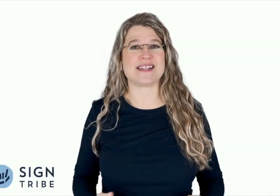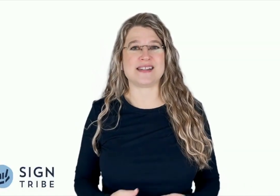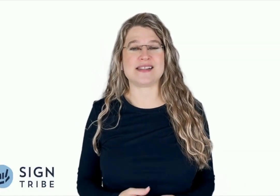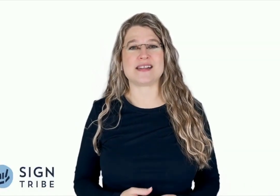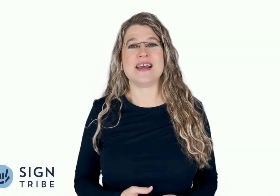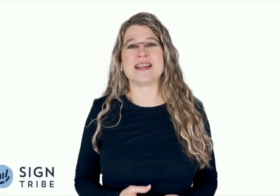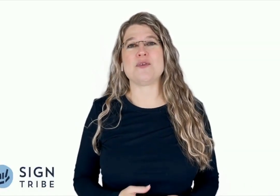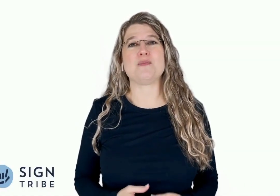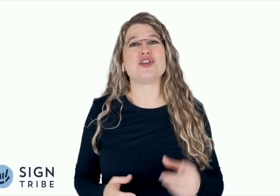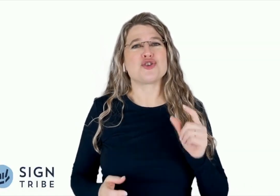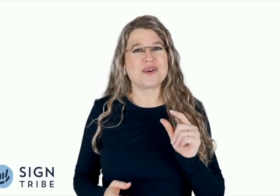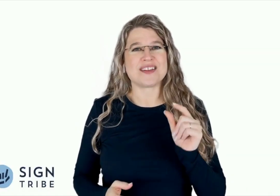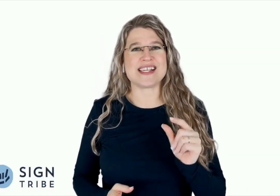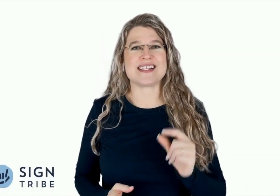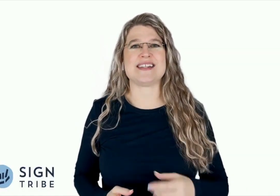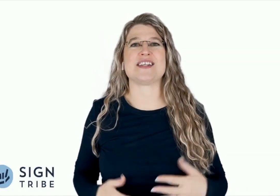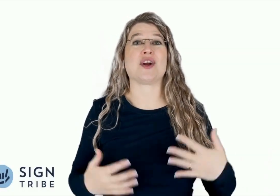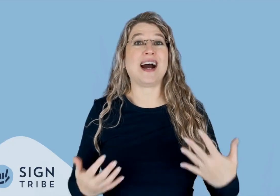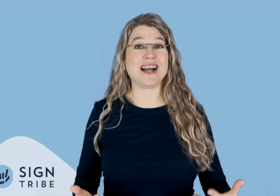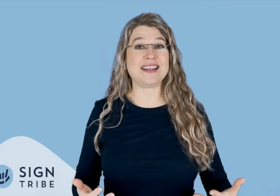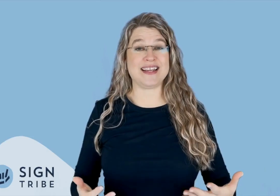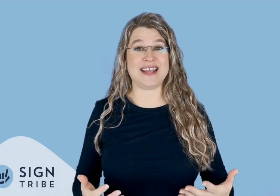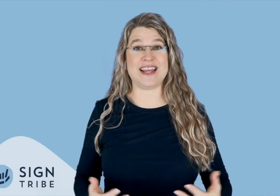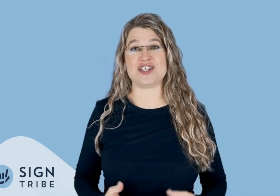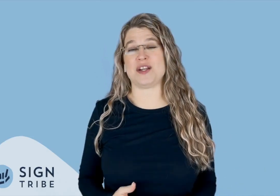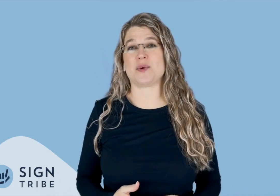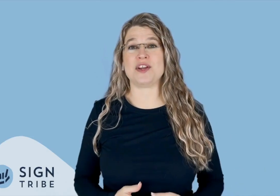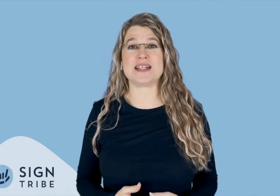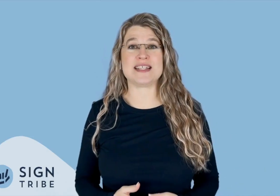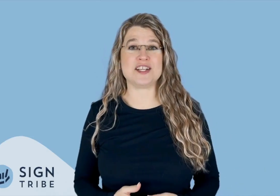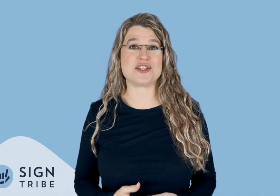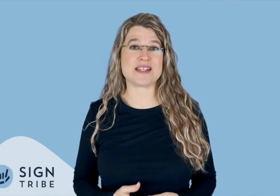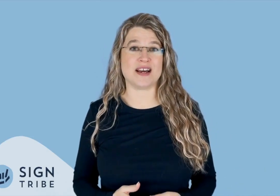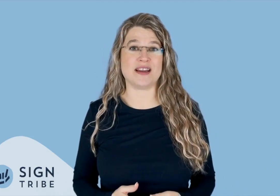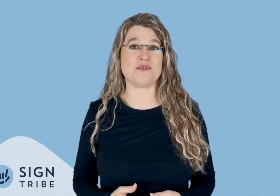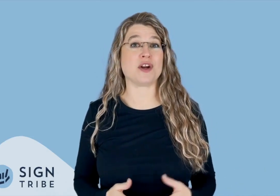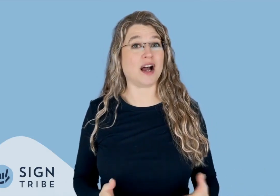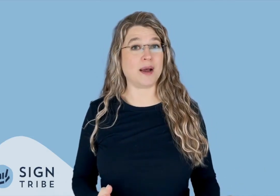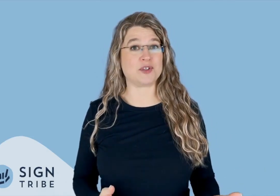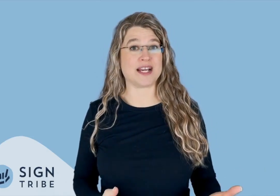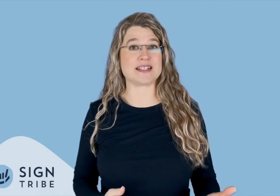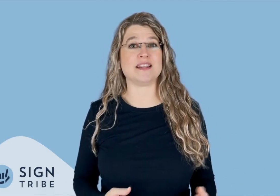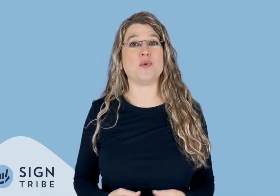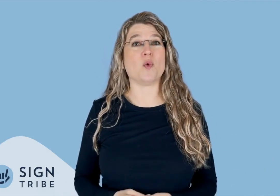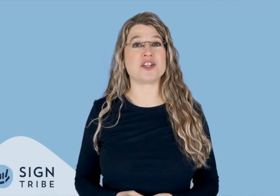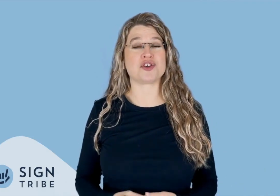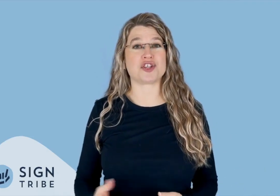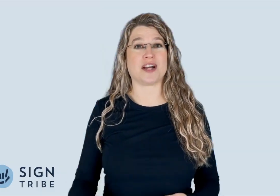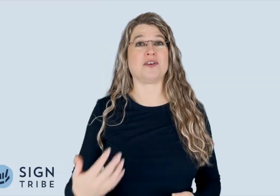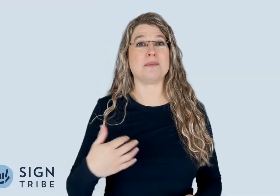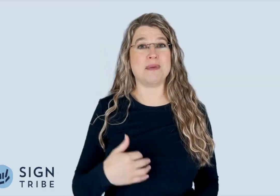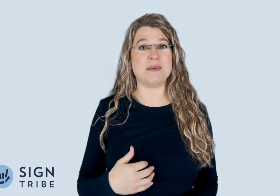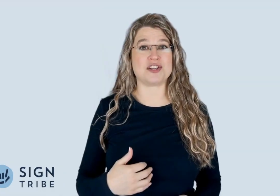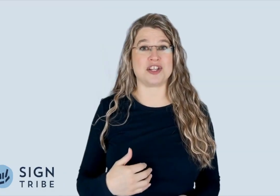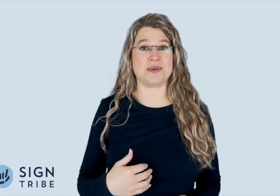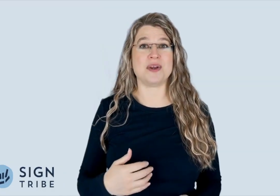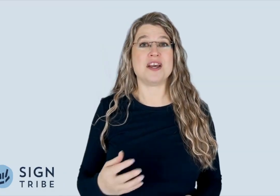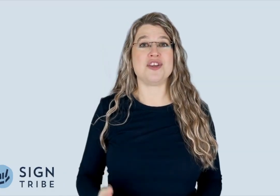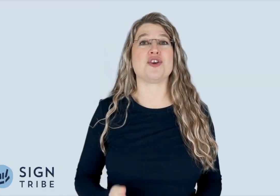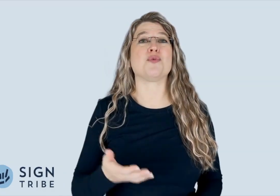lessons. They would be short lessons that are highly engaging, where you could teach a sign for an object, and then once your child mimics you, you can